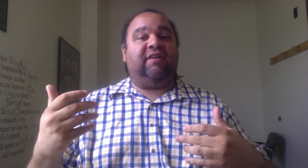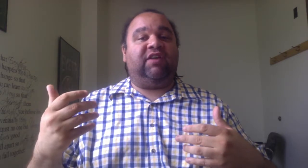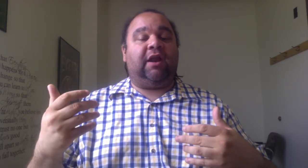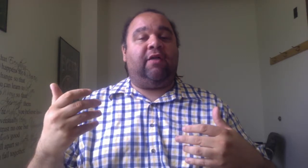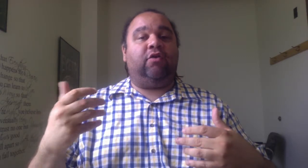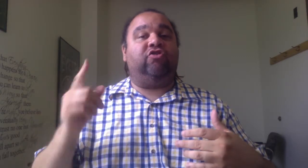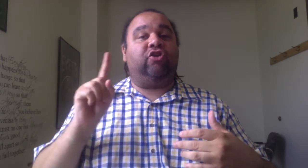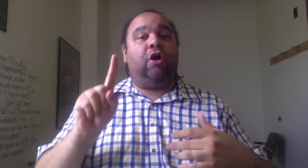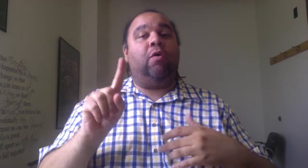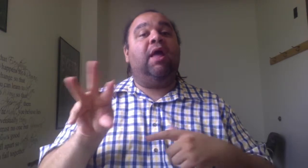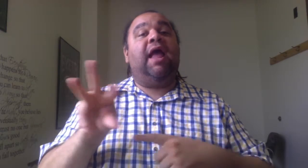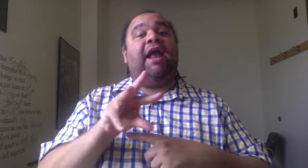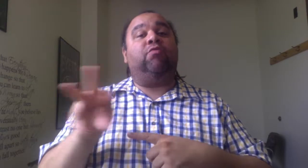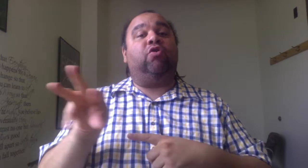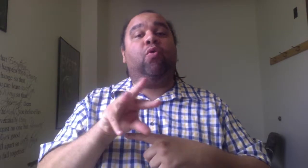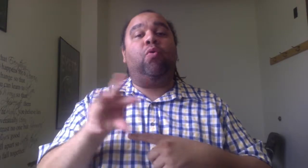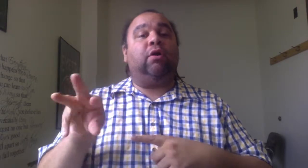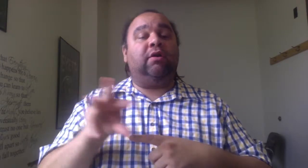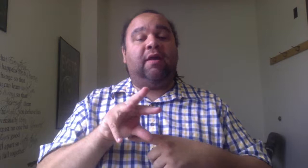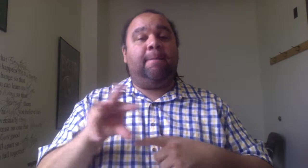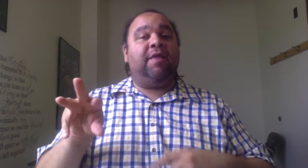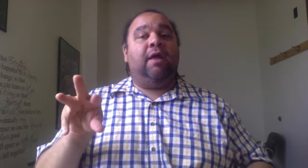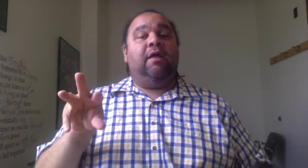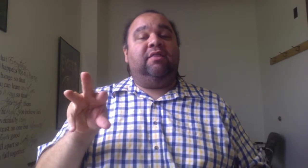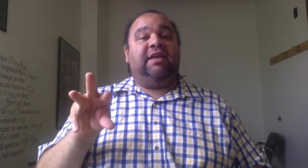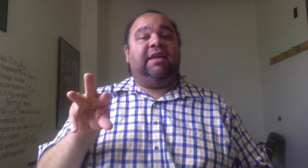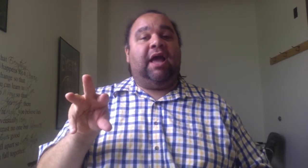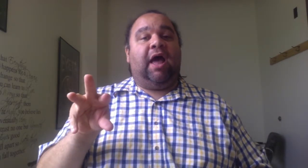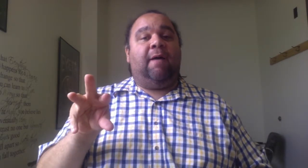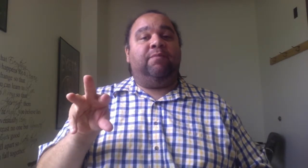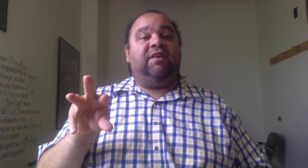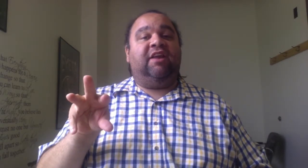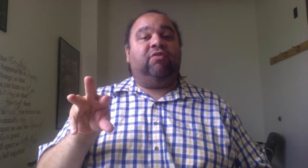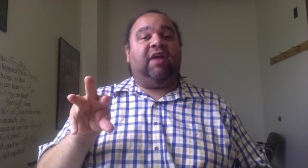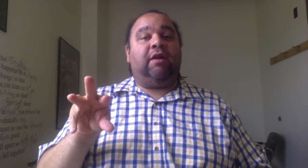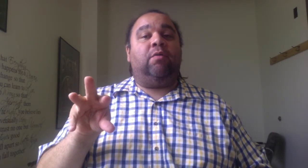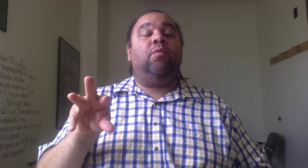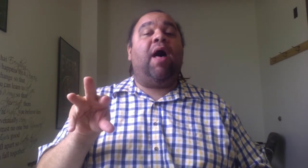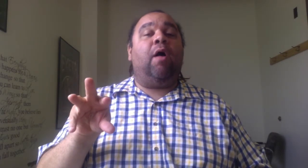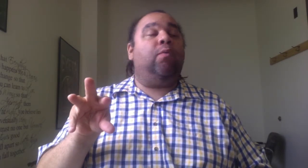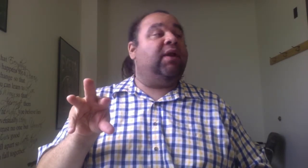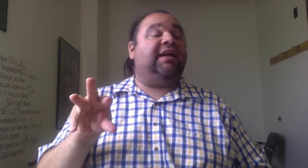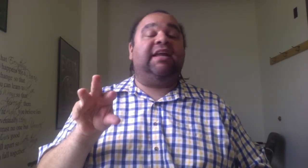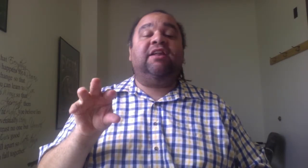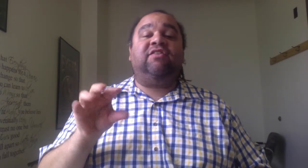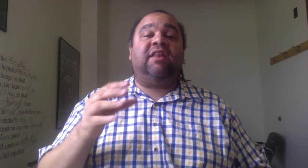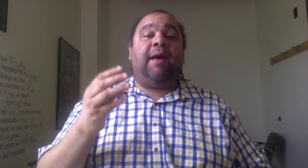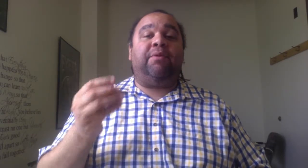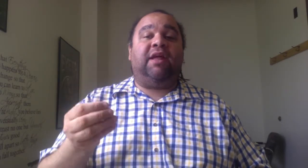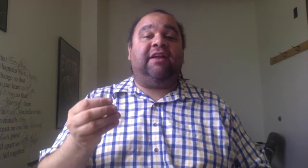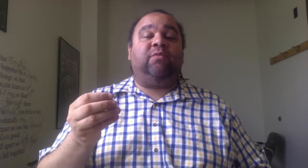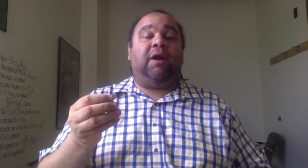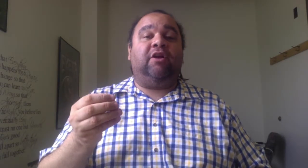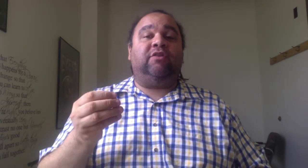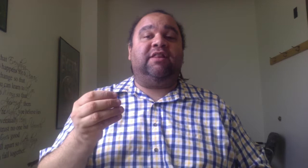significant other to go and record the dance recital. Well, when it gets to that place where